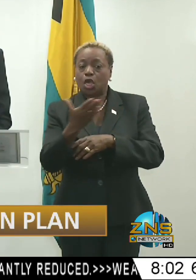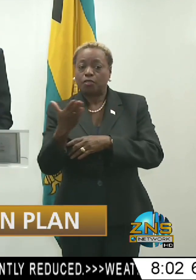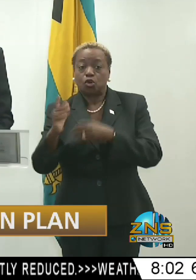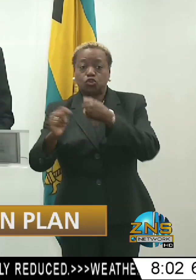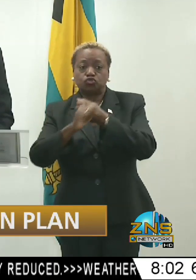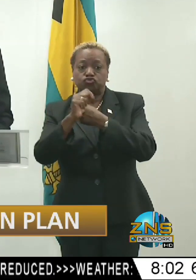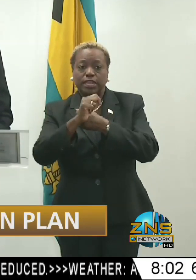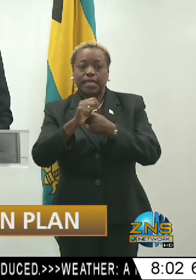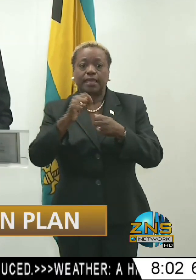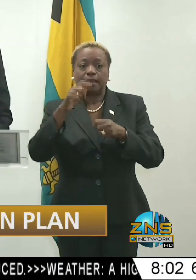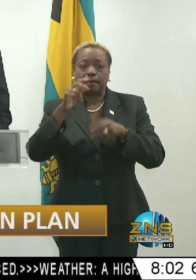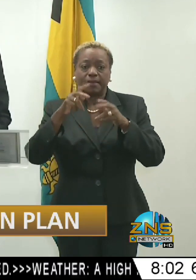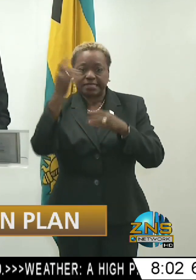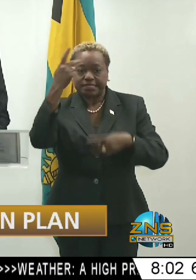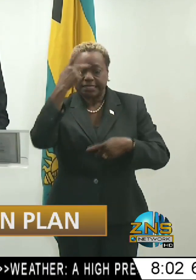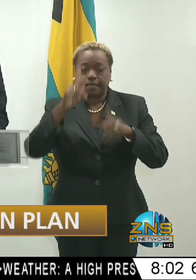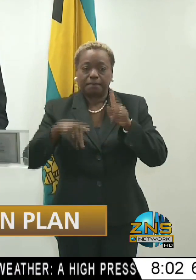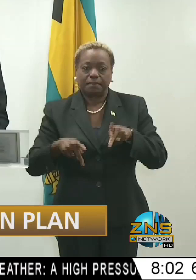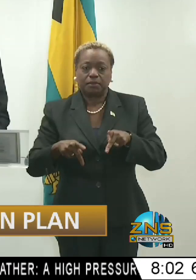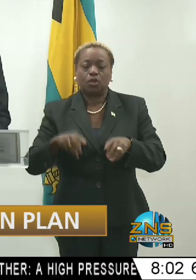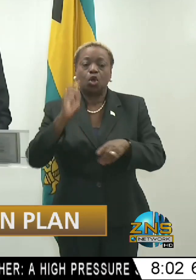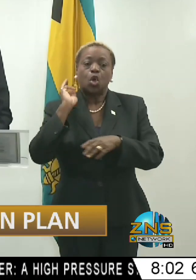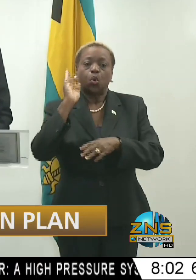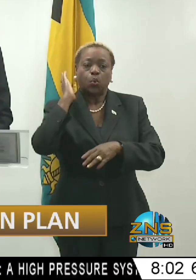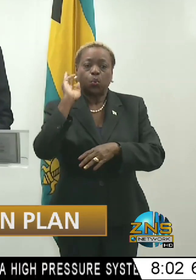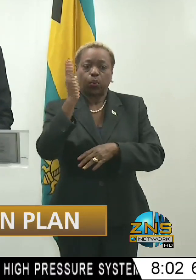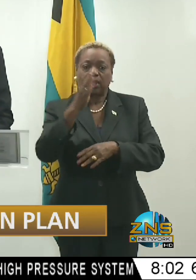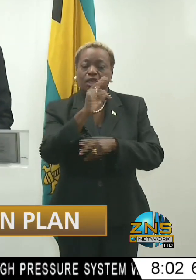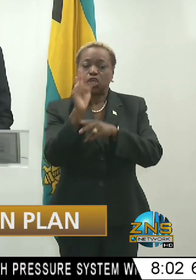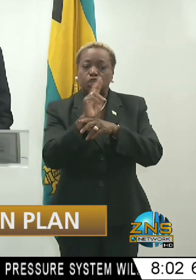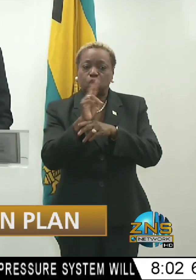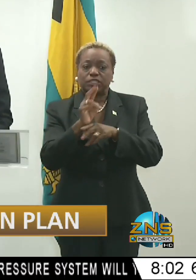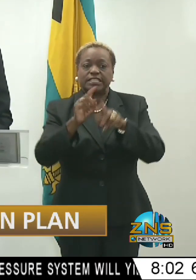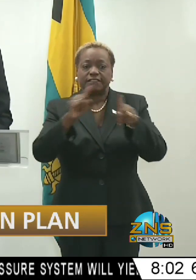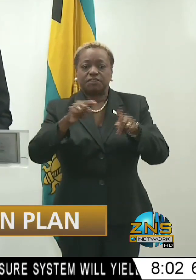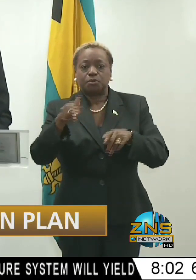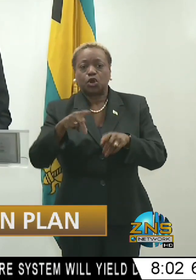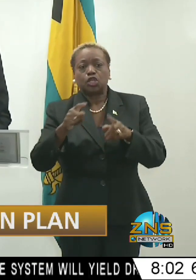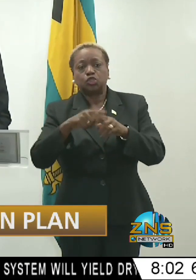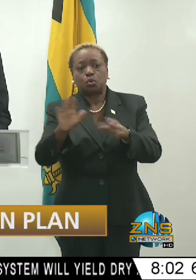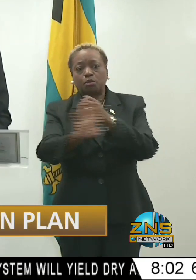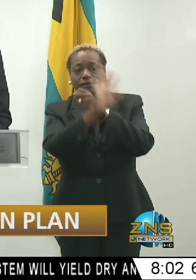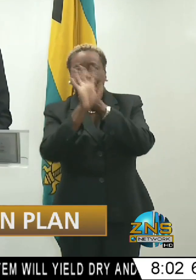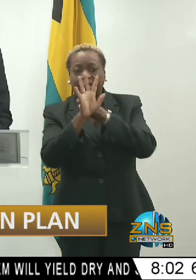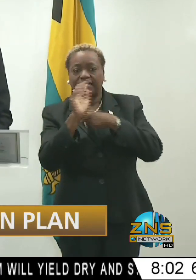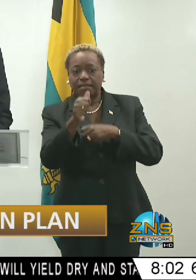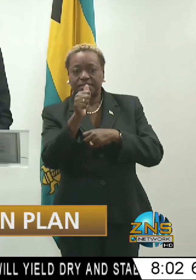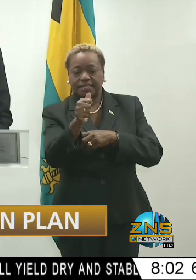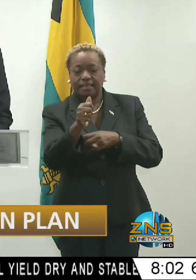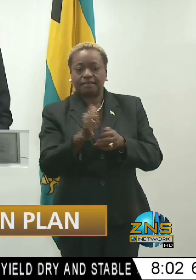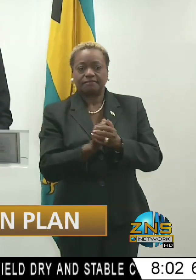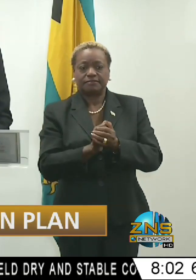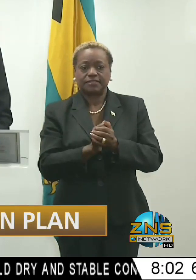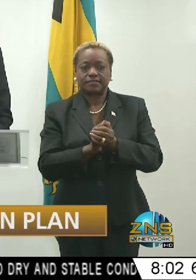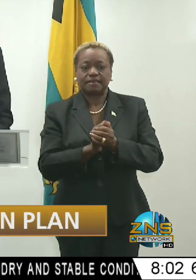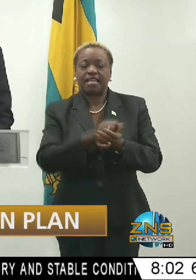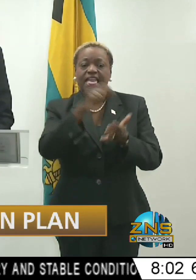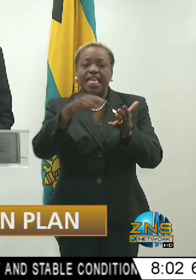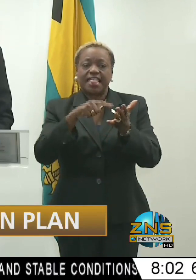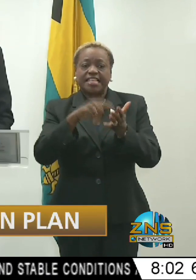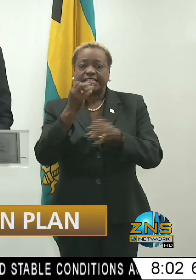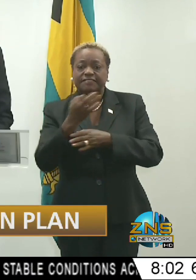Those treating patients will utilize various protocols to protect themselves.